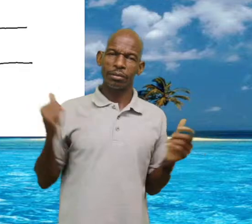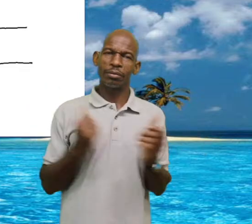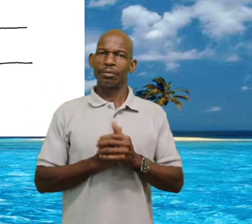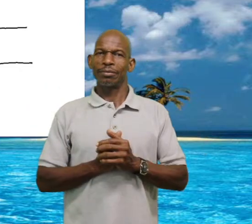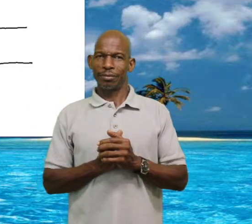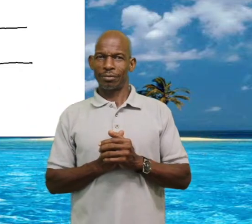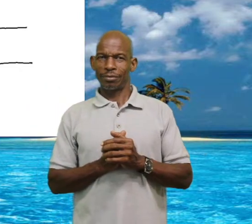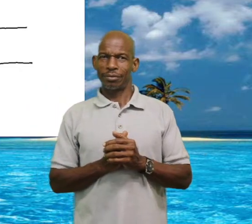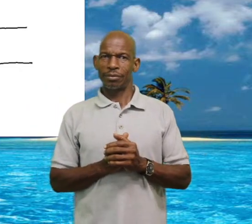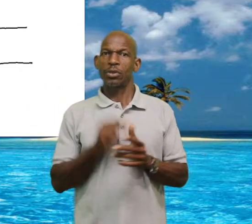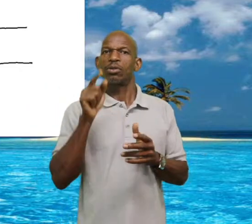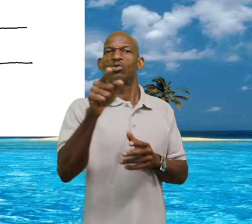I have,